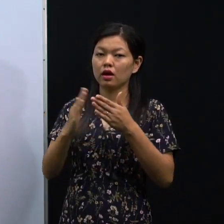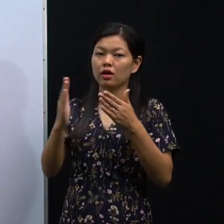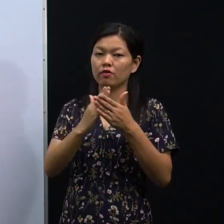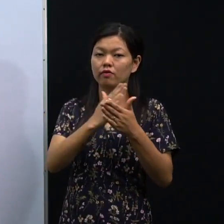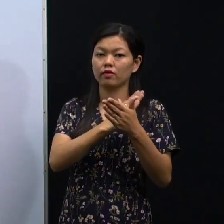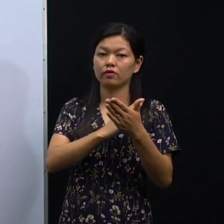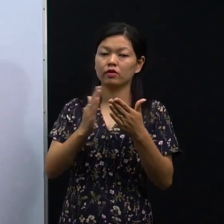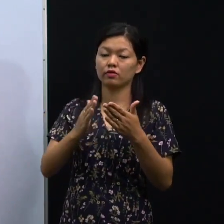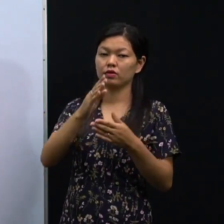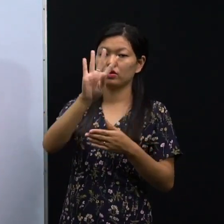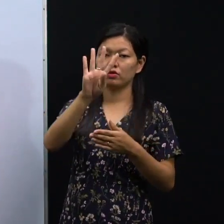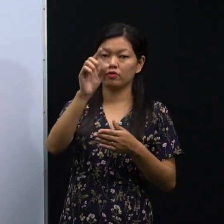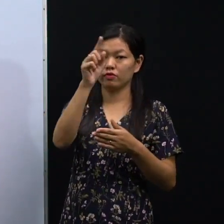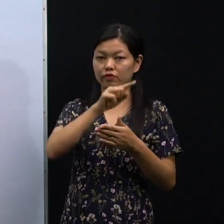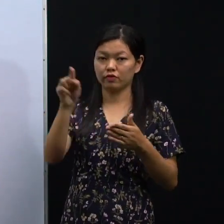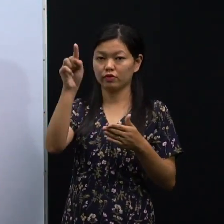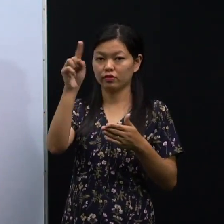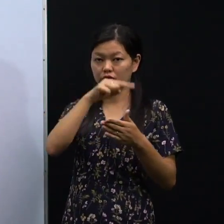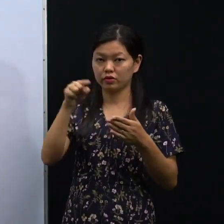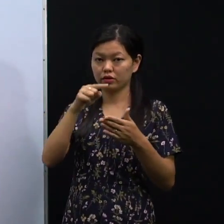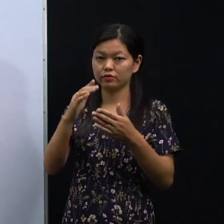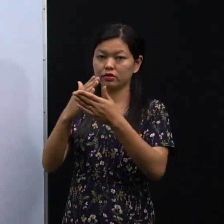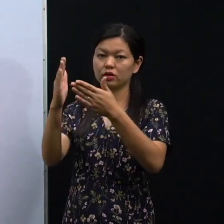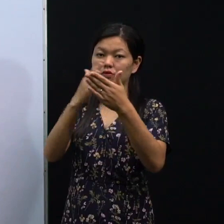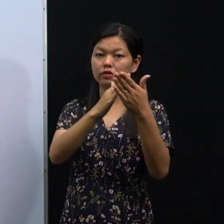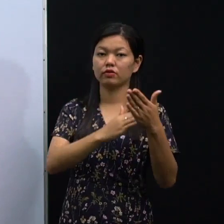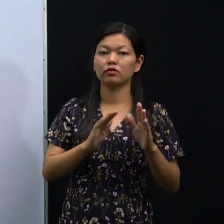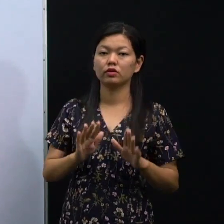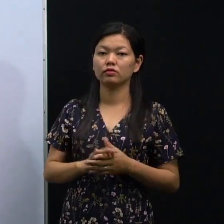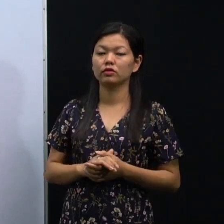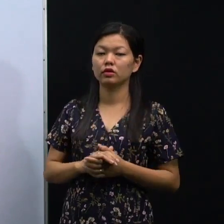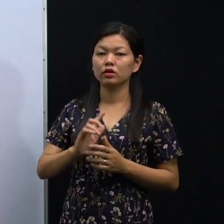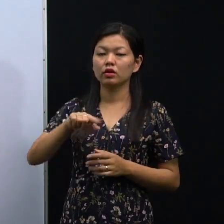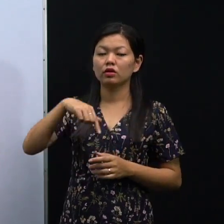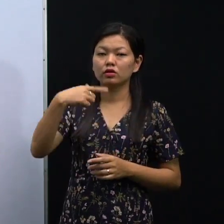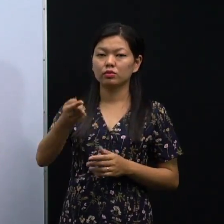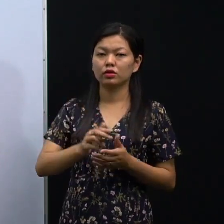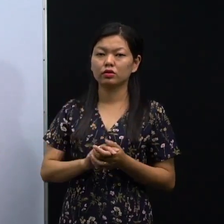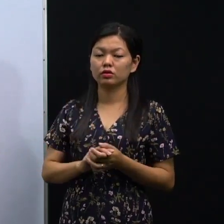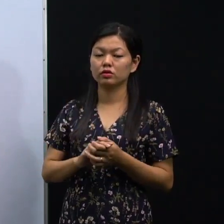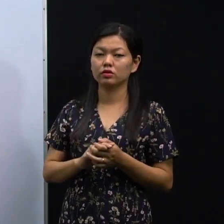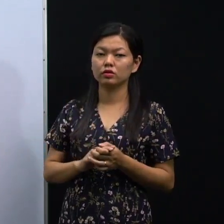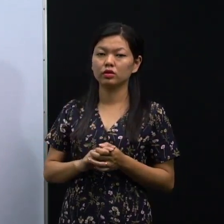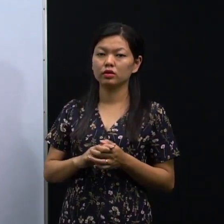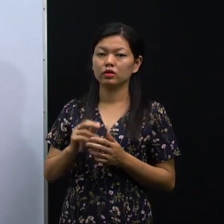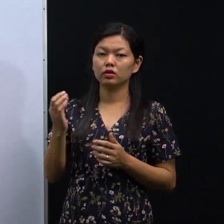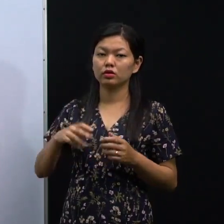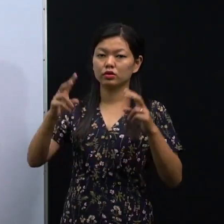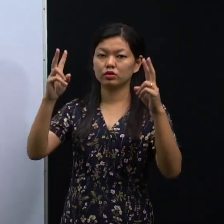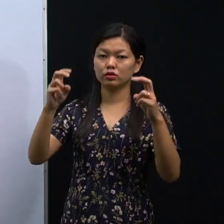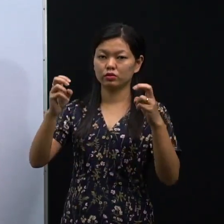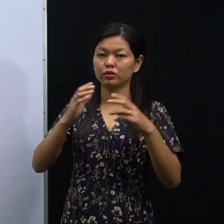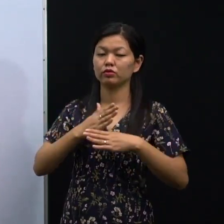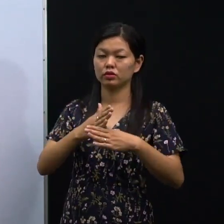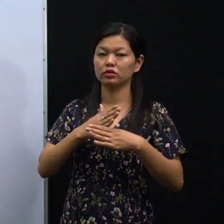So students, tomorrow we'll talk about valency shells. there, valence electron, and then valence